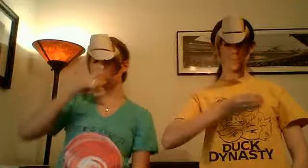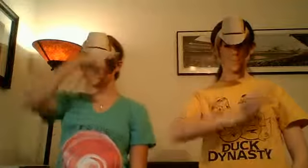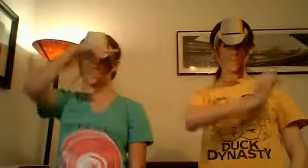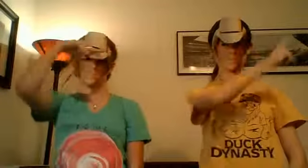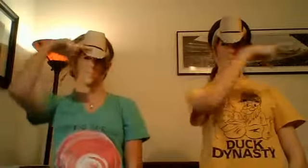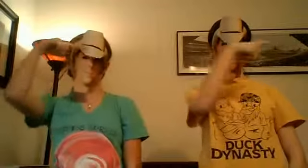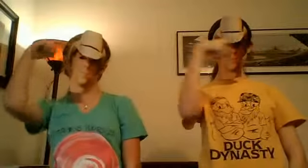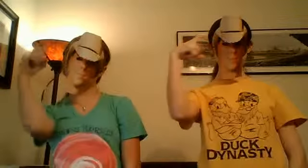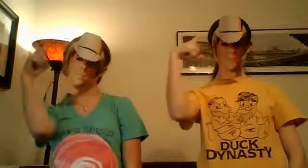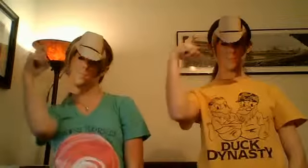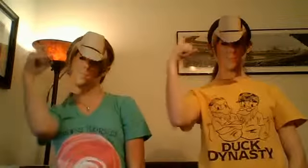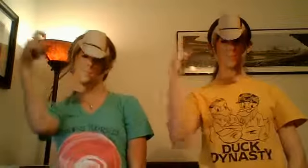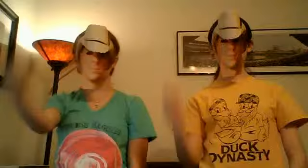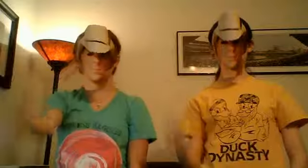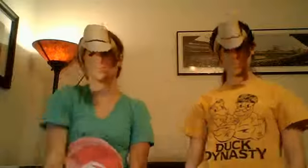it's a summertime.